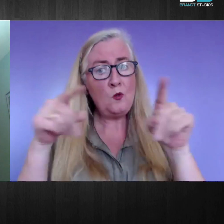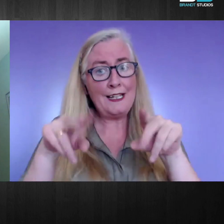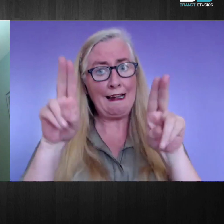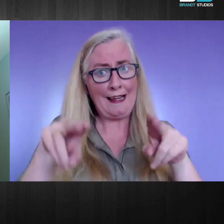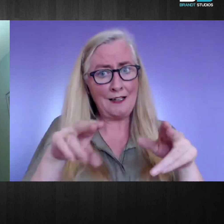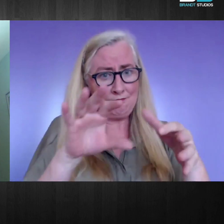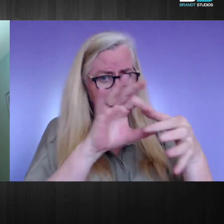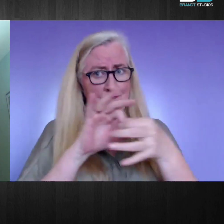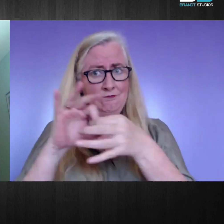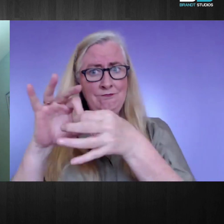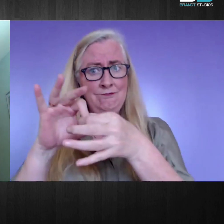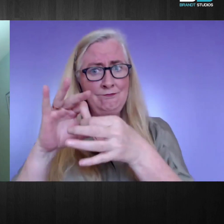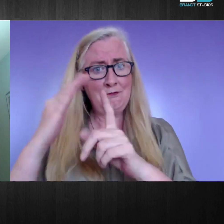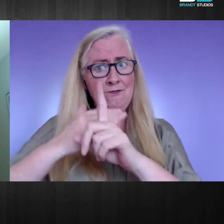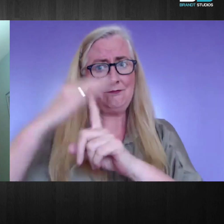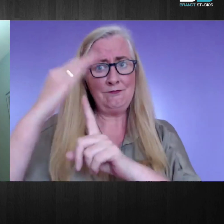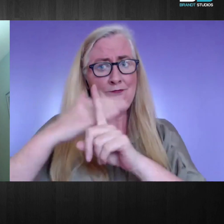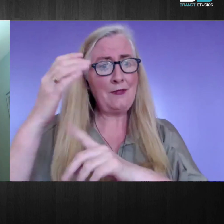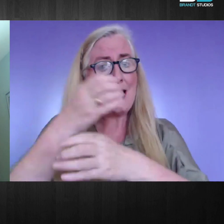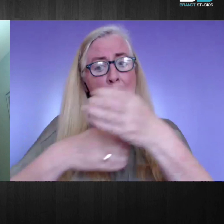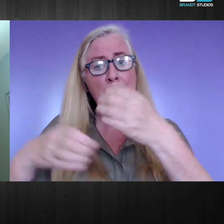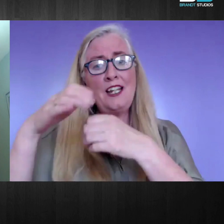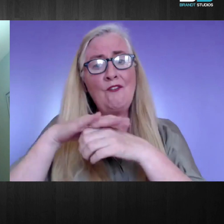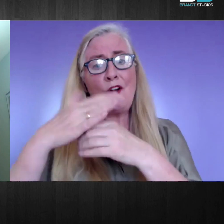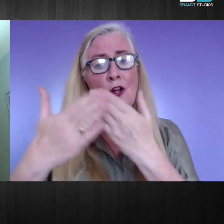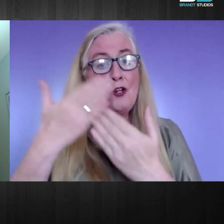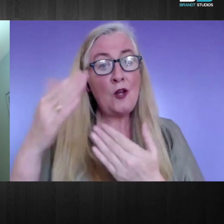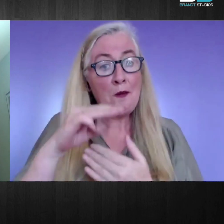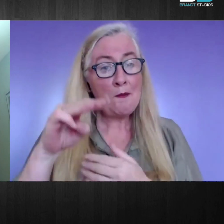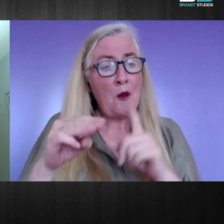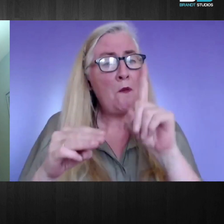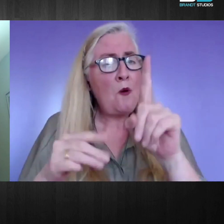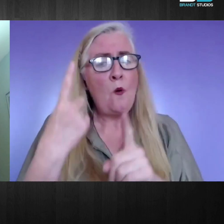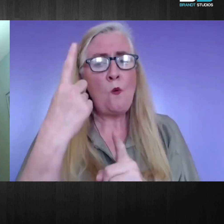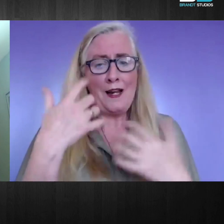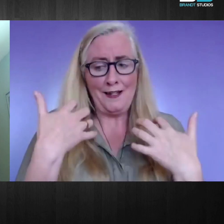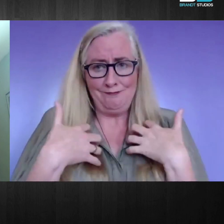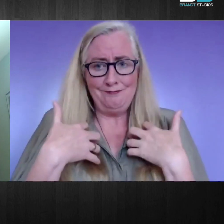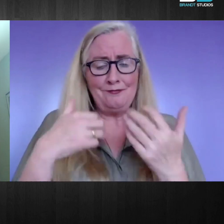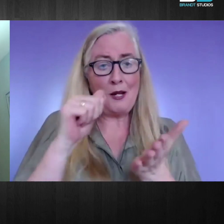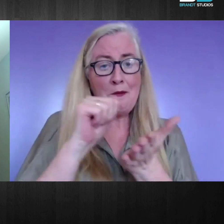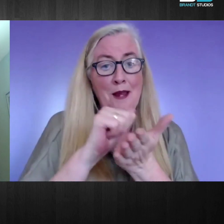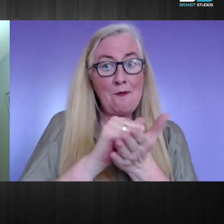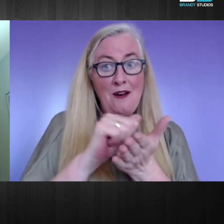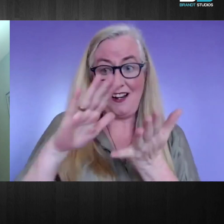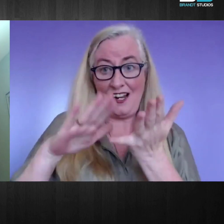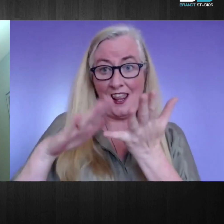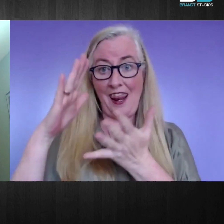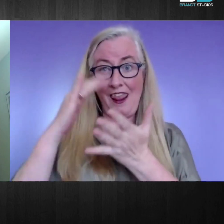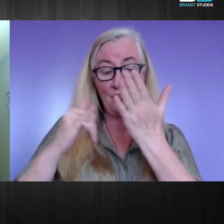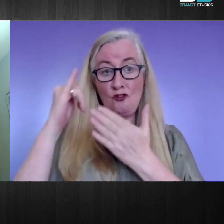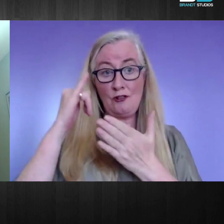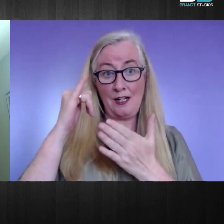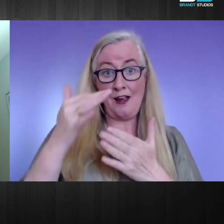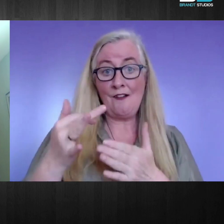enhance empathy among people. So there was an interesting paper by Melizzo last year where he identified 4